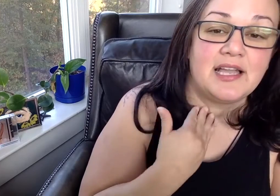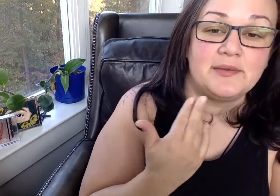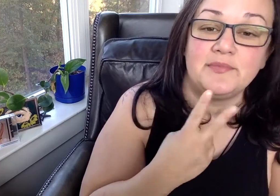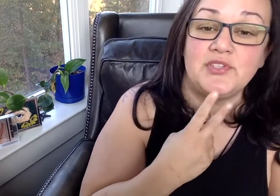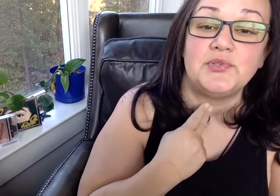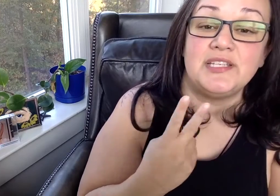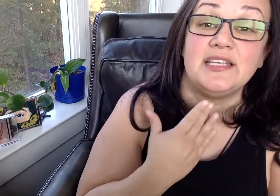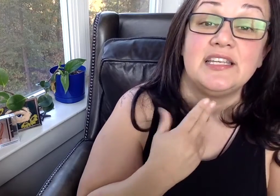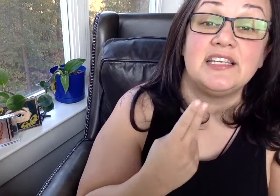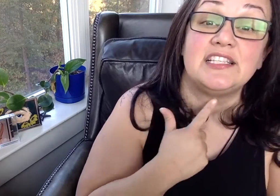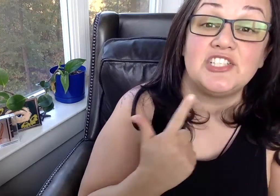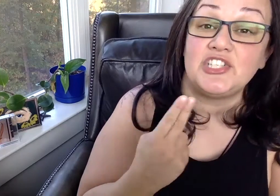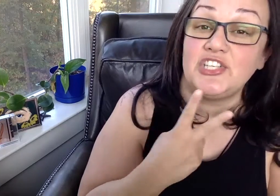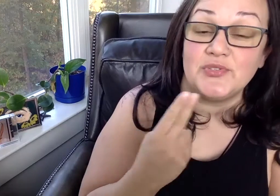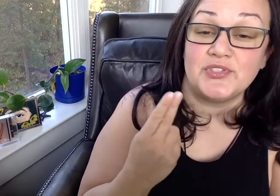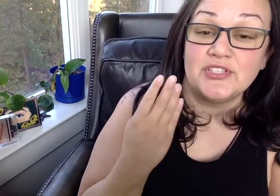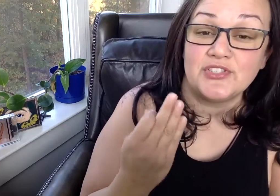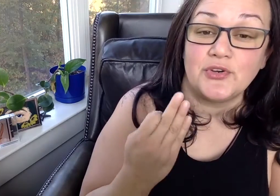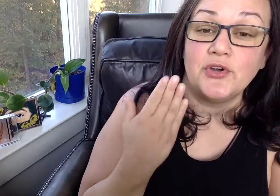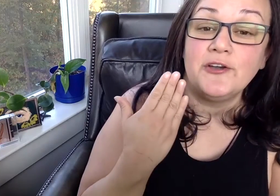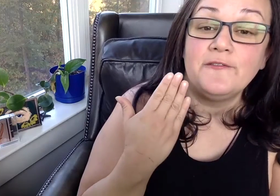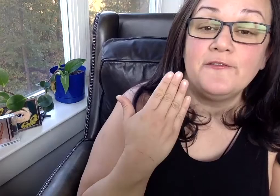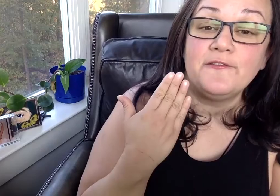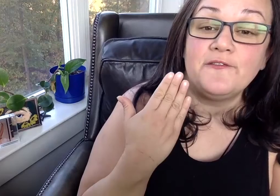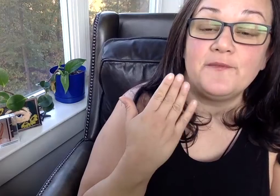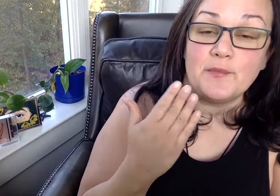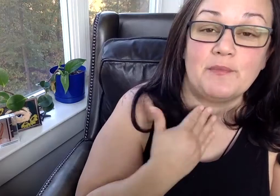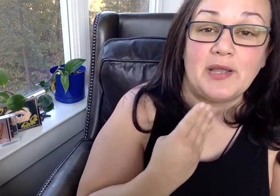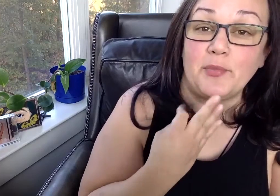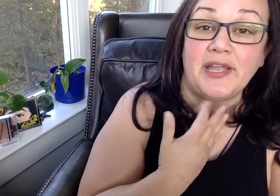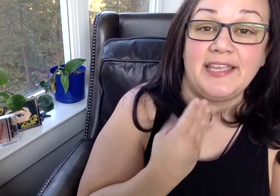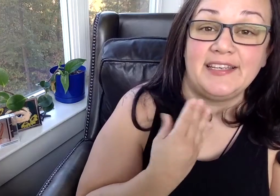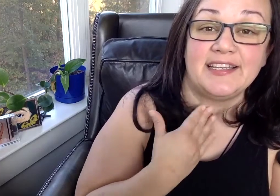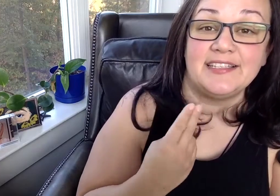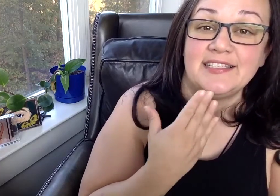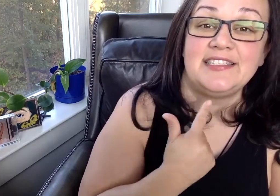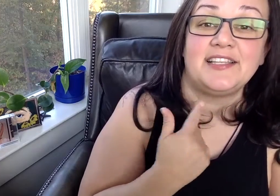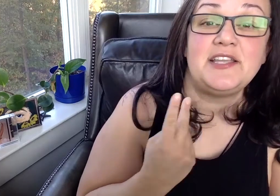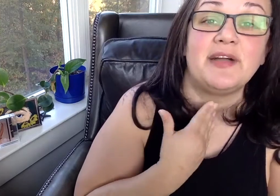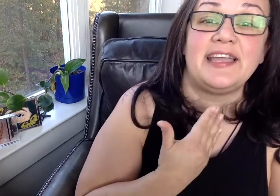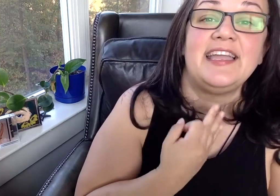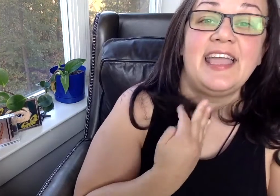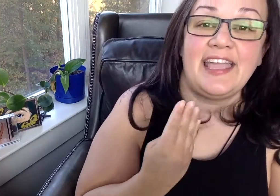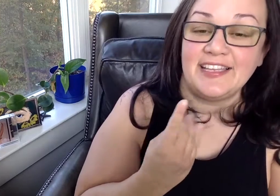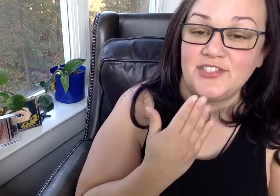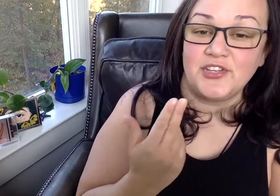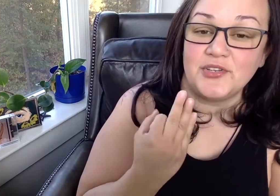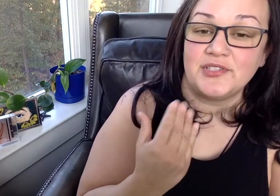I'm using English cues. So my brain is telling my hand to go